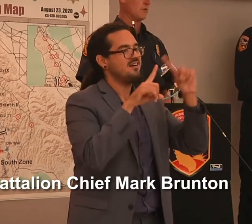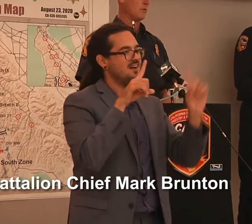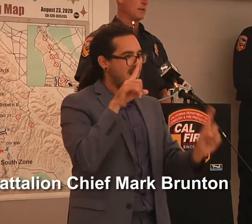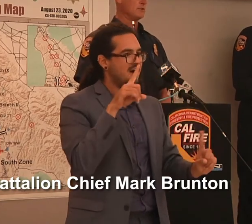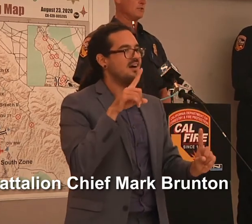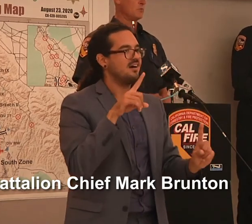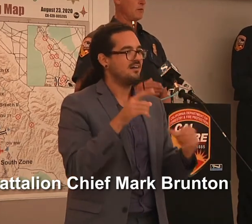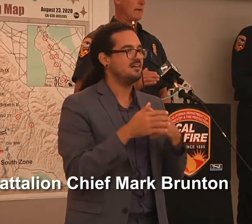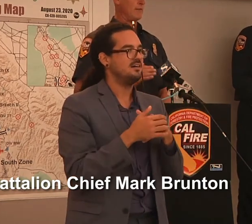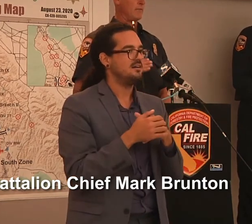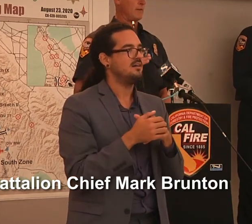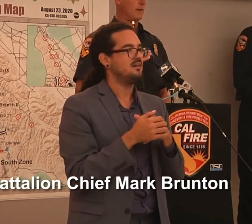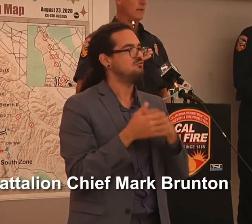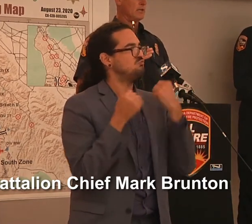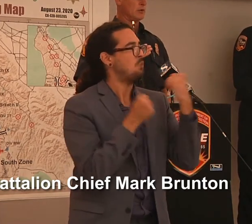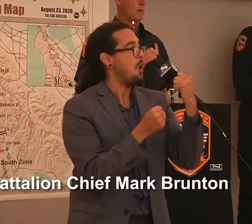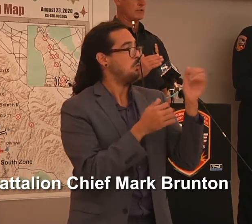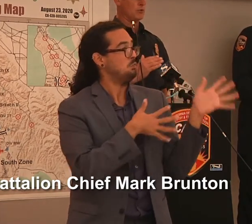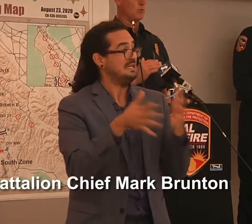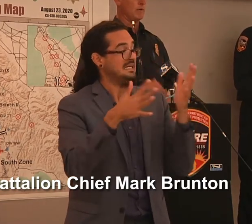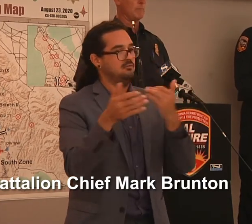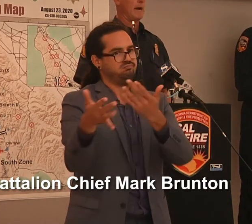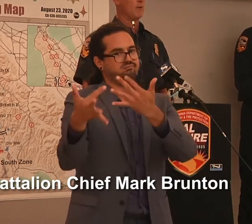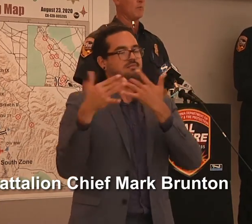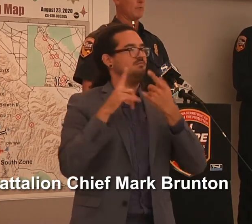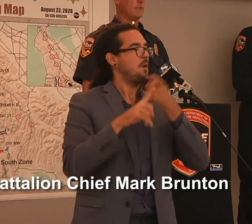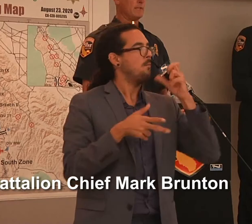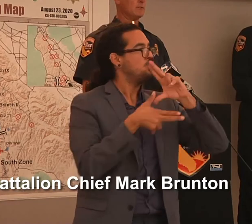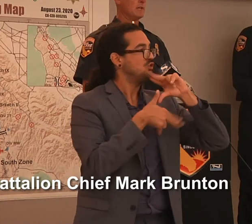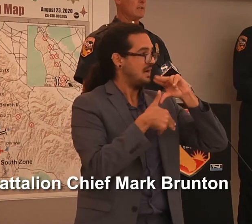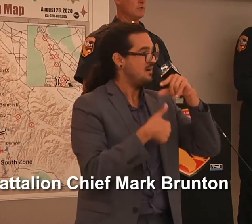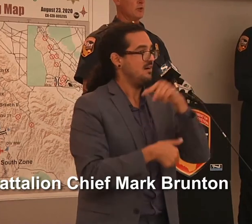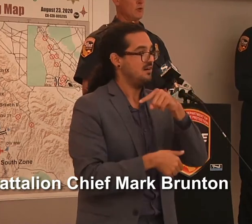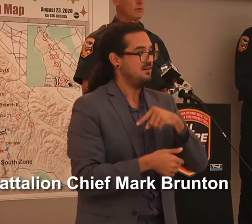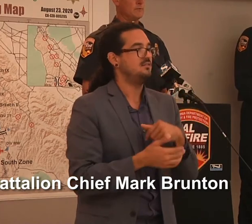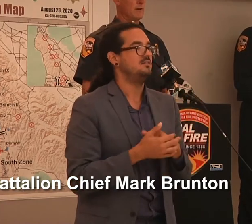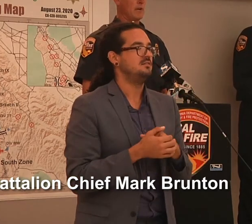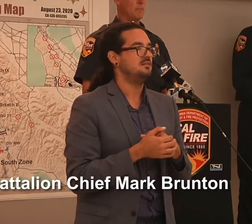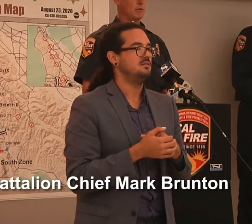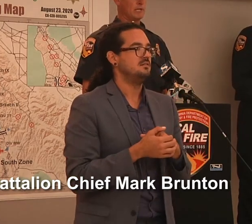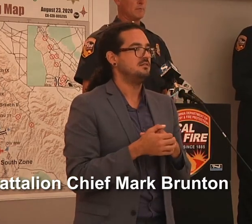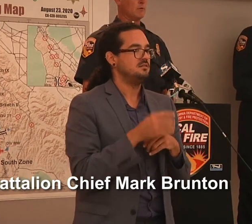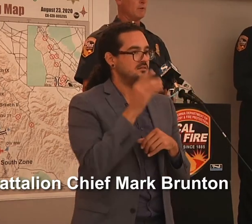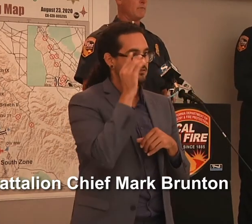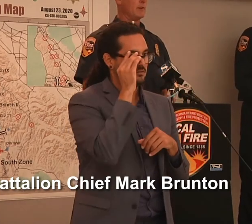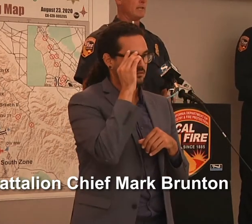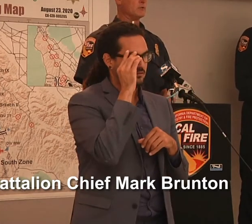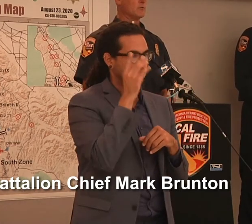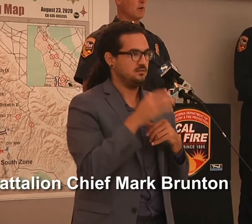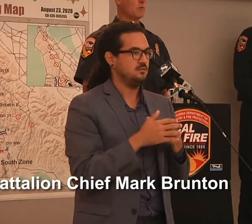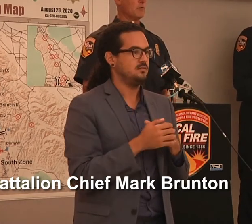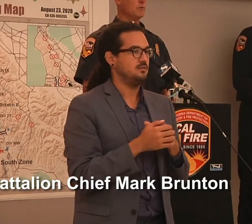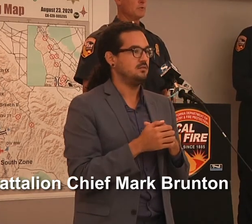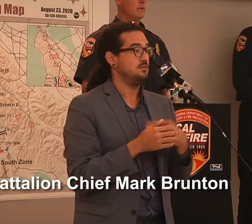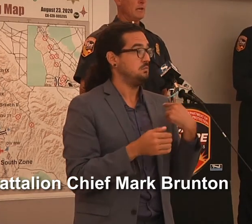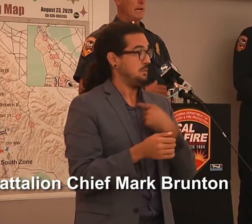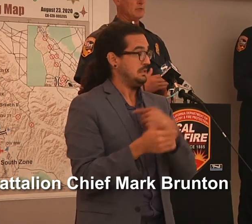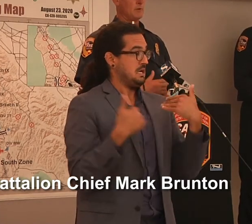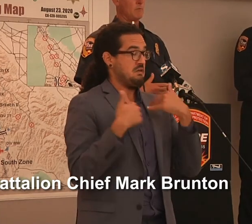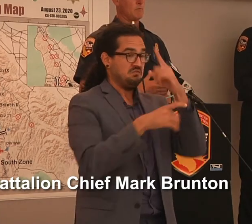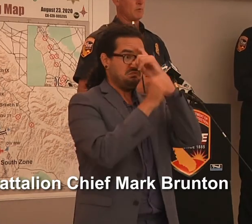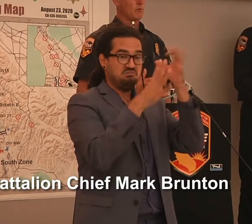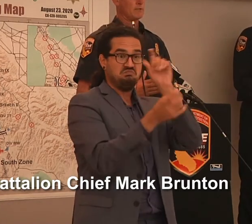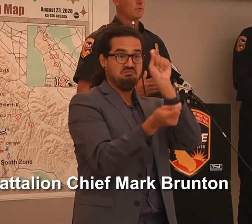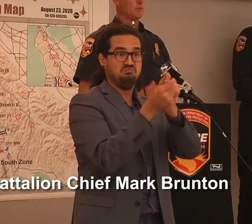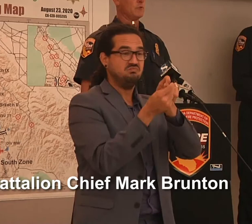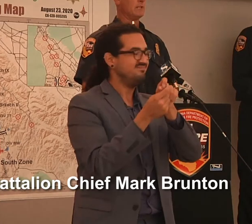many different directions. We don't have a very directional wind pattern with these, so it's very unpredictable and very dangerous for our crews. As